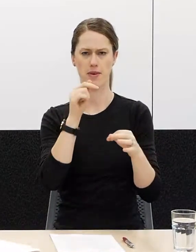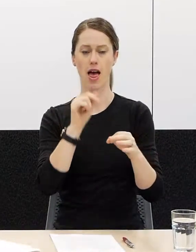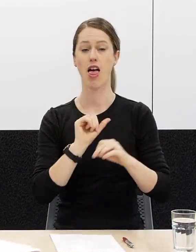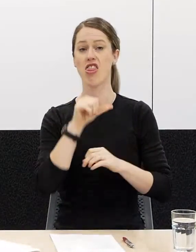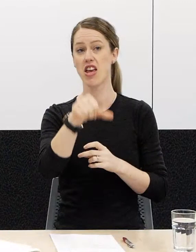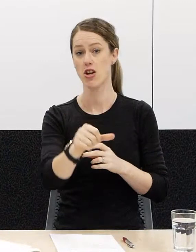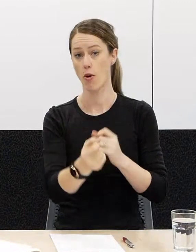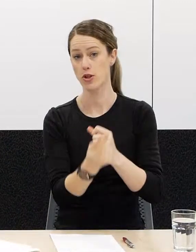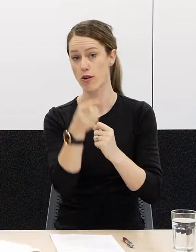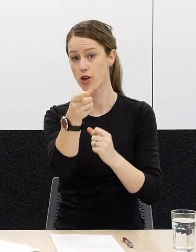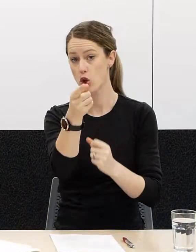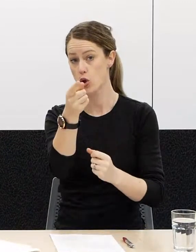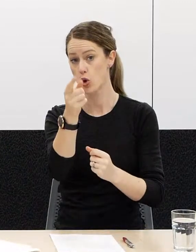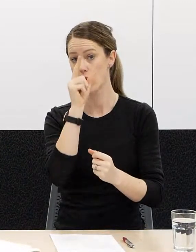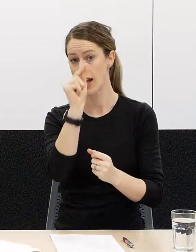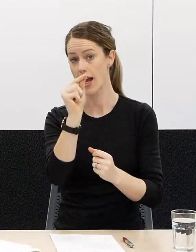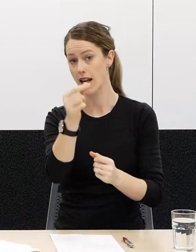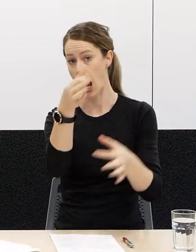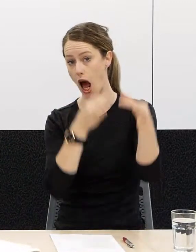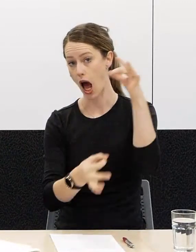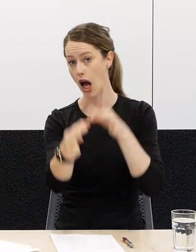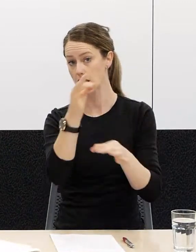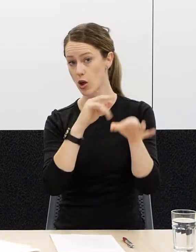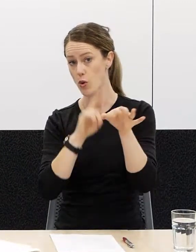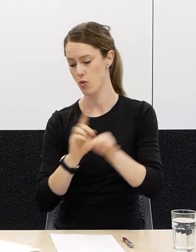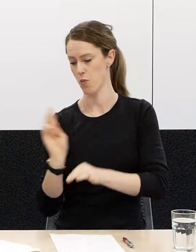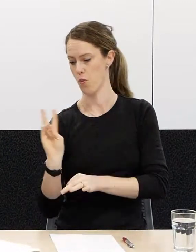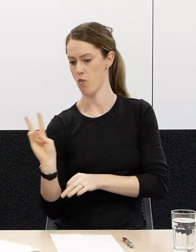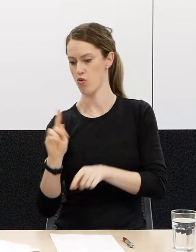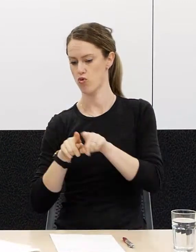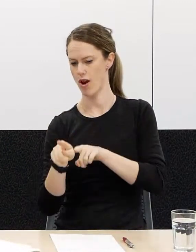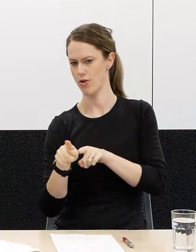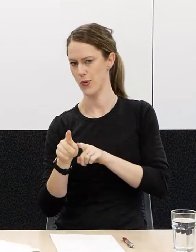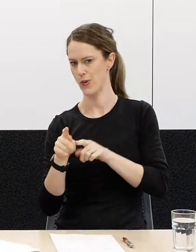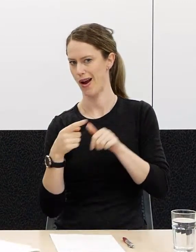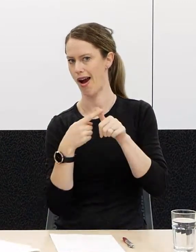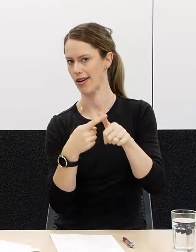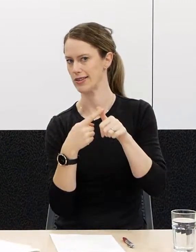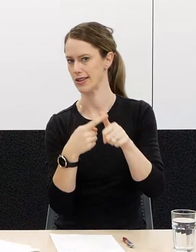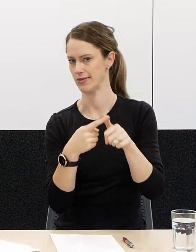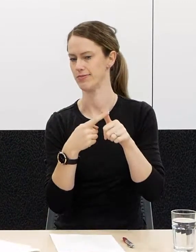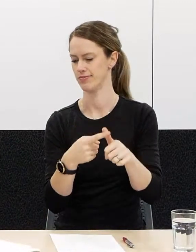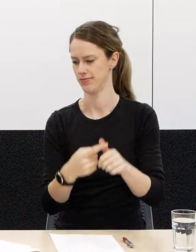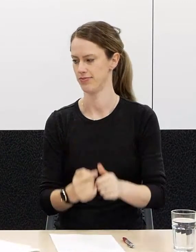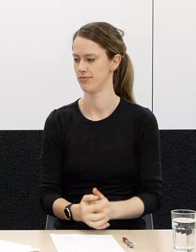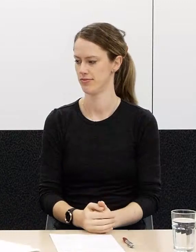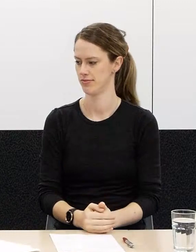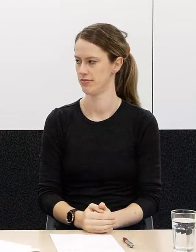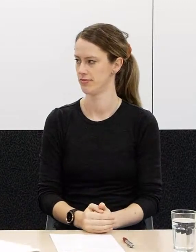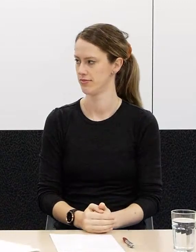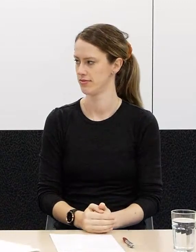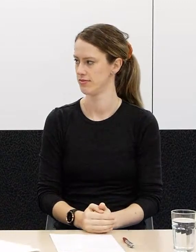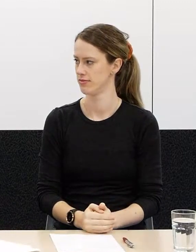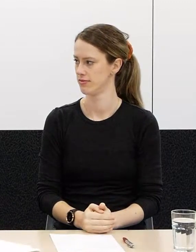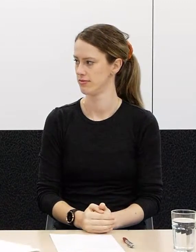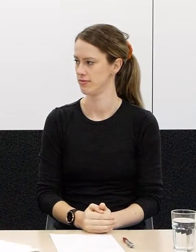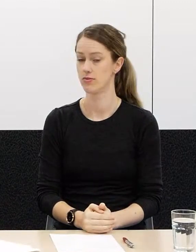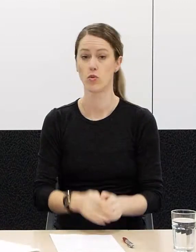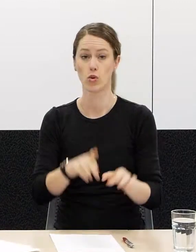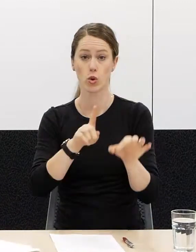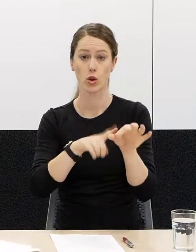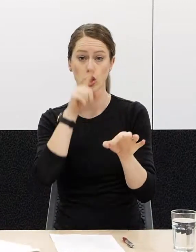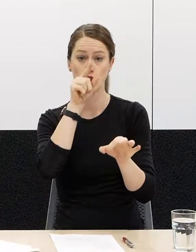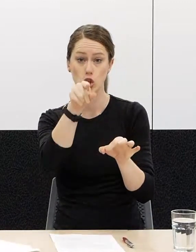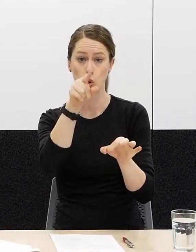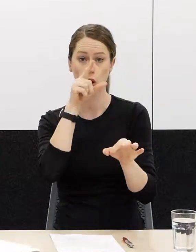by opportunity for you to put up questions that we will endeavour to address for you. Questions can be asked